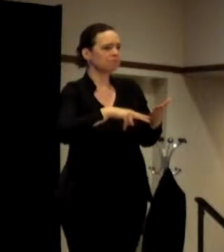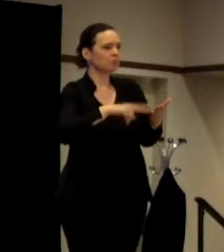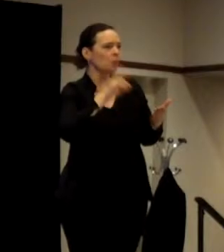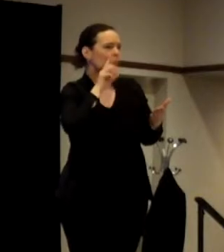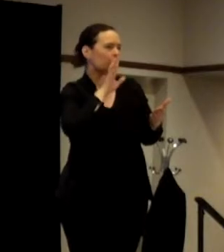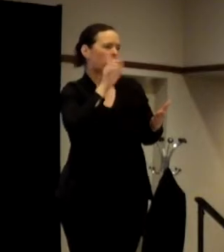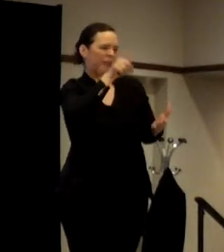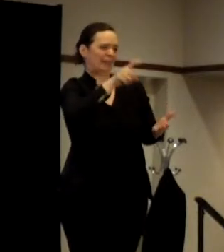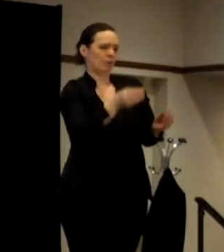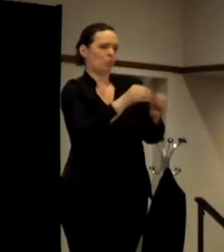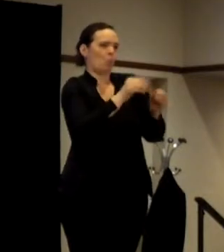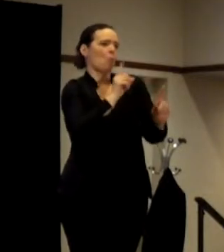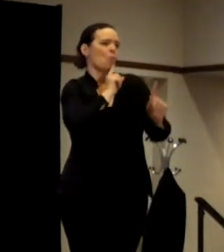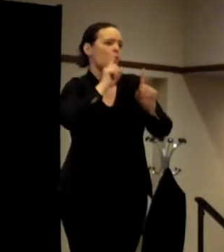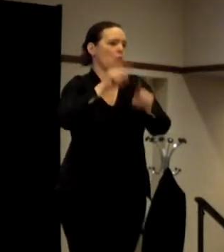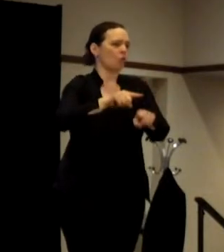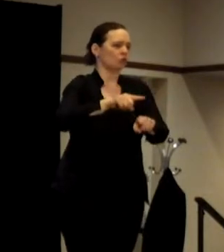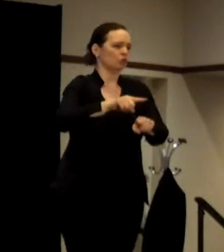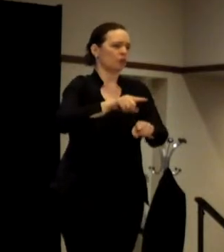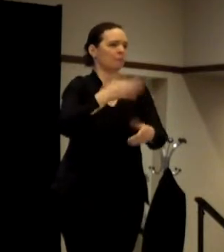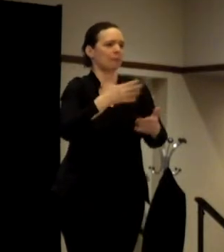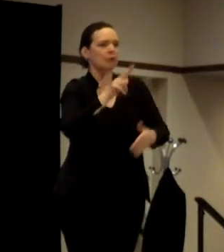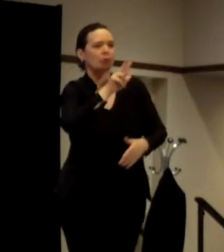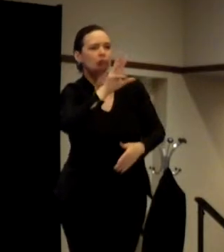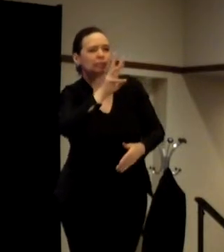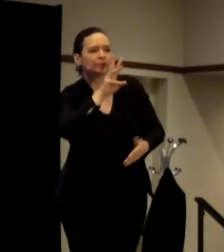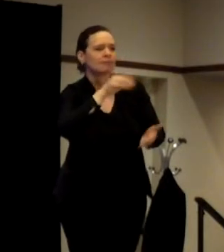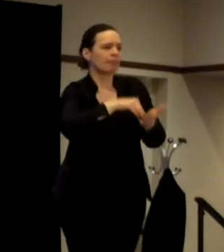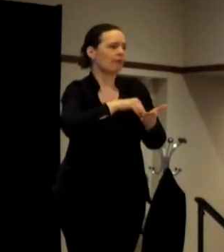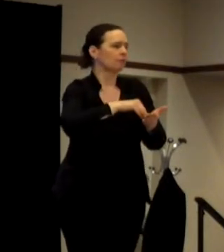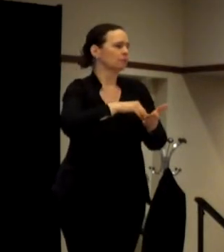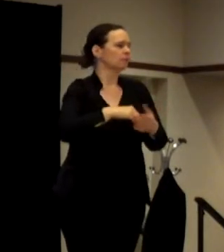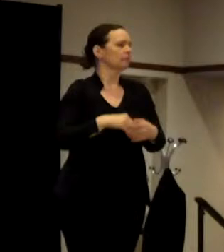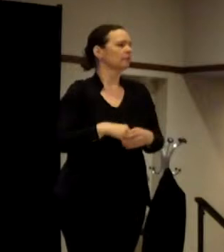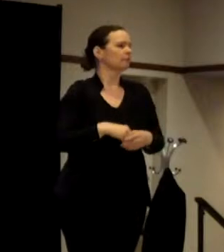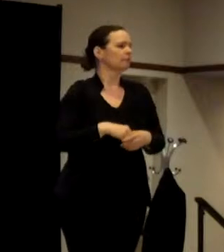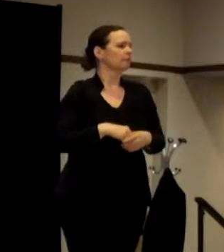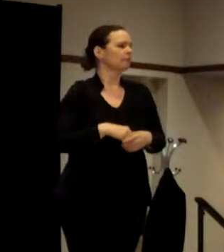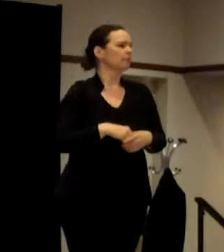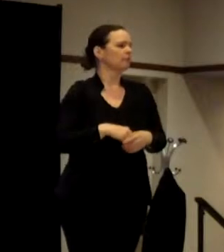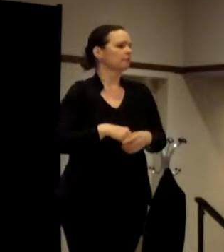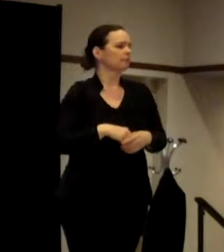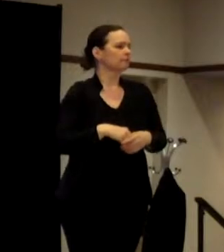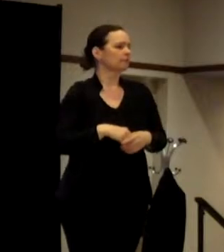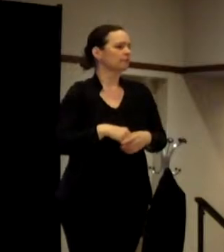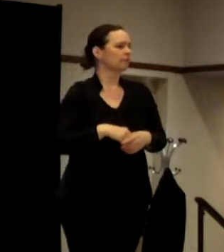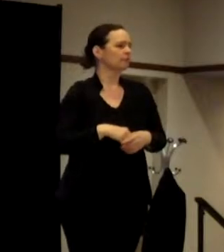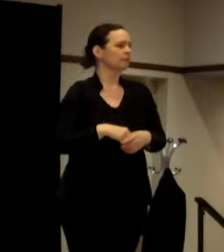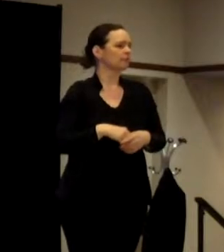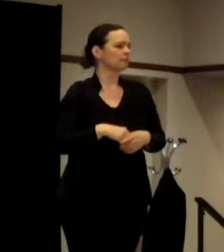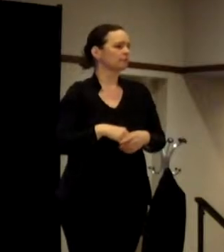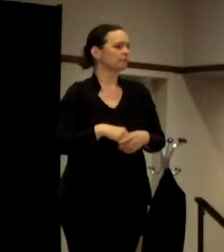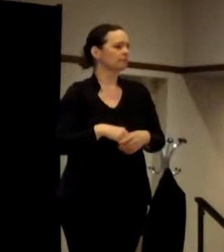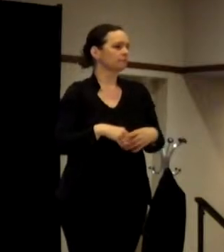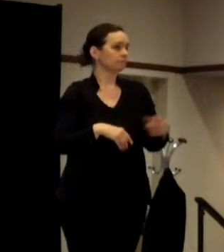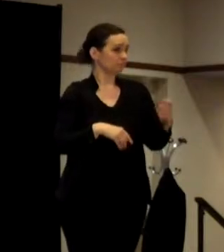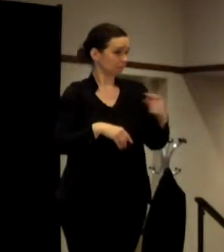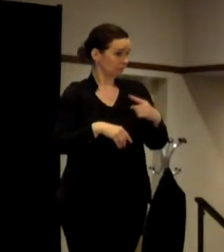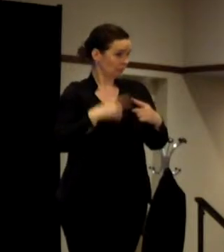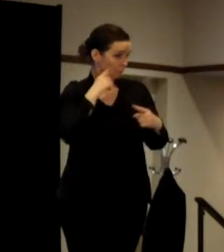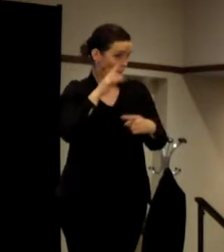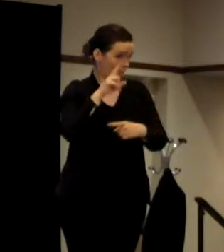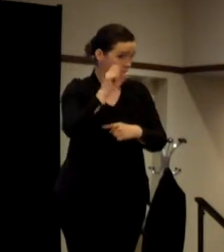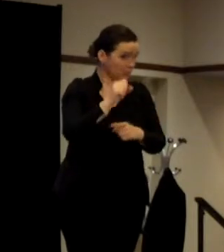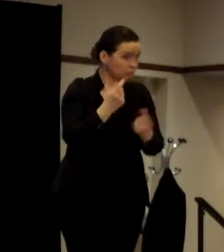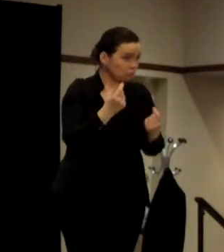partition models and different things with the districts. And those are not necessary on buses, right? I think